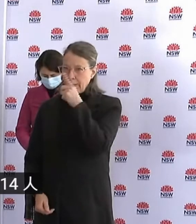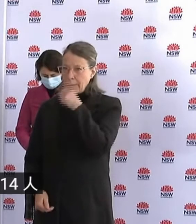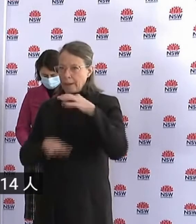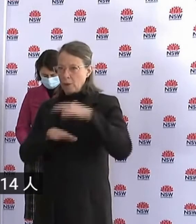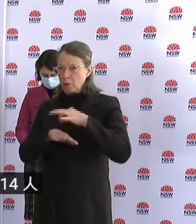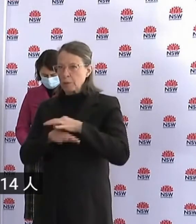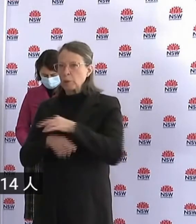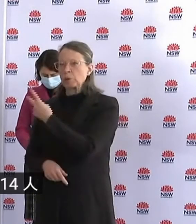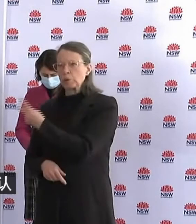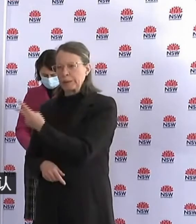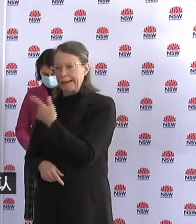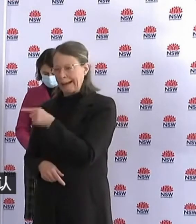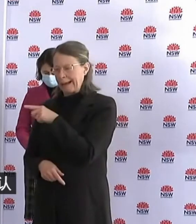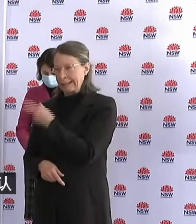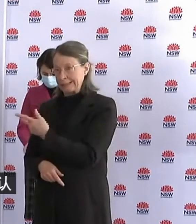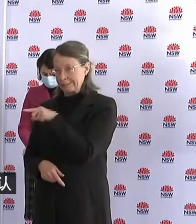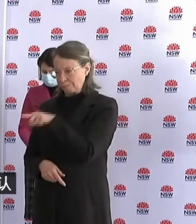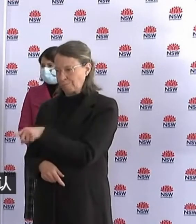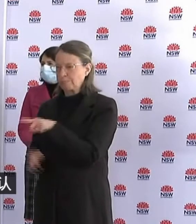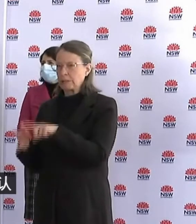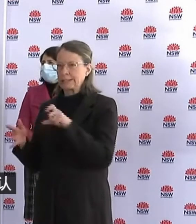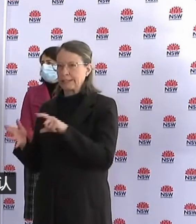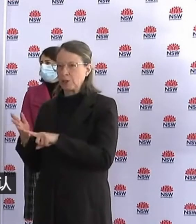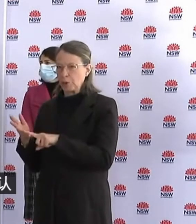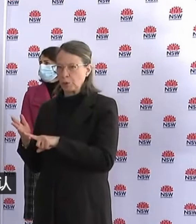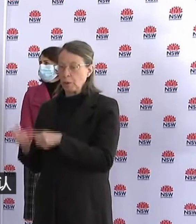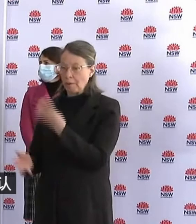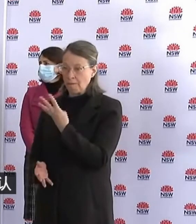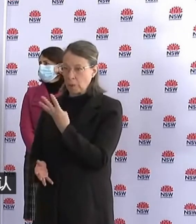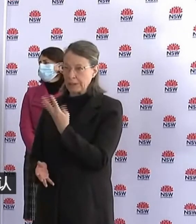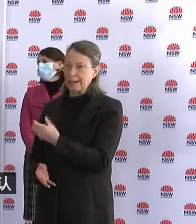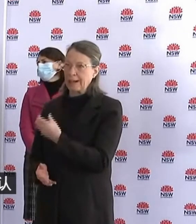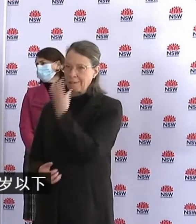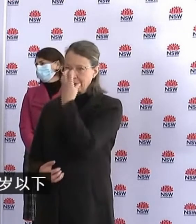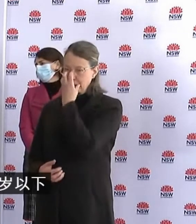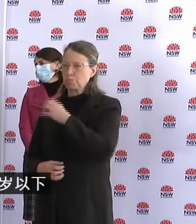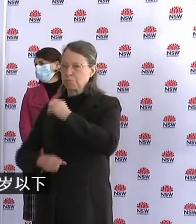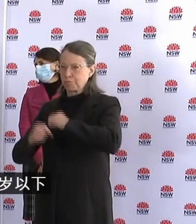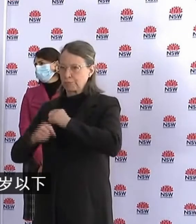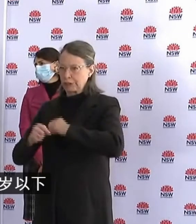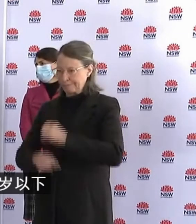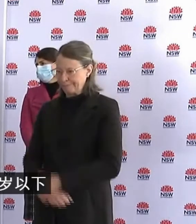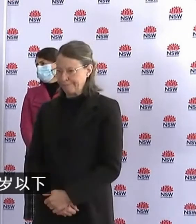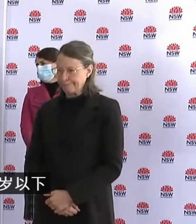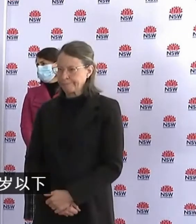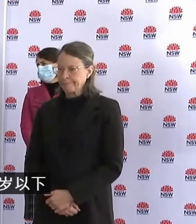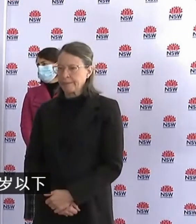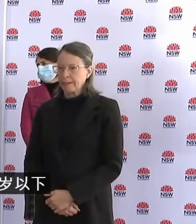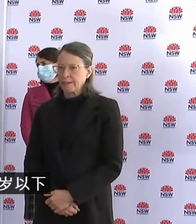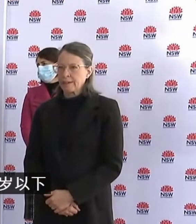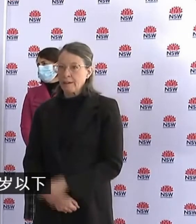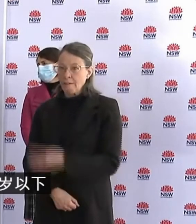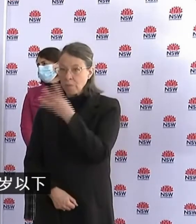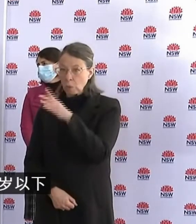care, 14 with whom are ventilated. Of the 42 people admitted to hospital at the moment who are under the